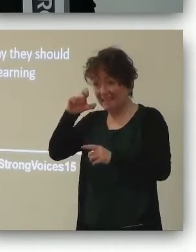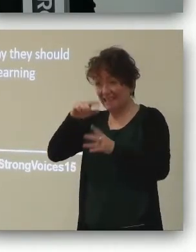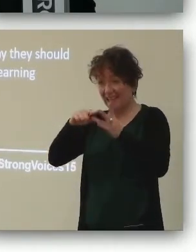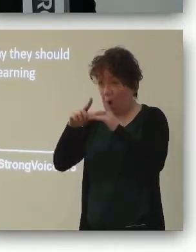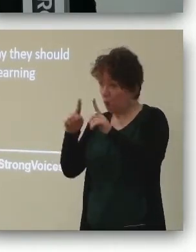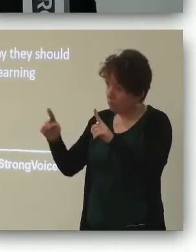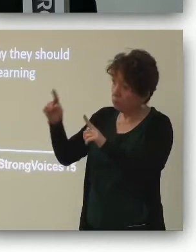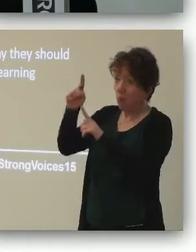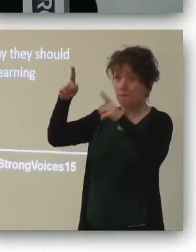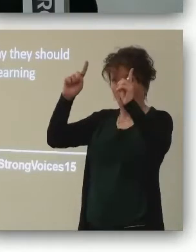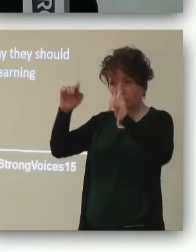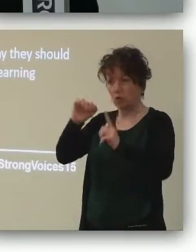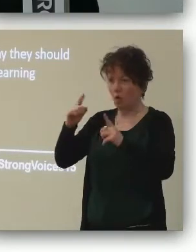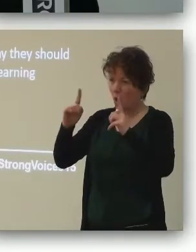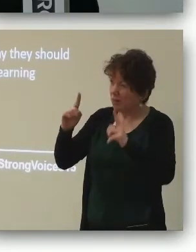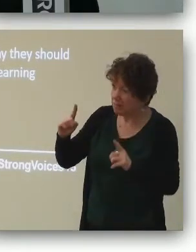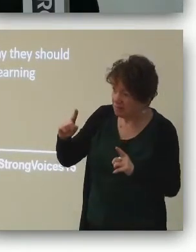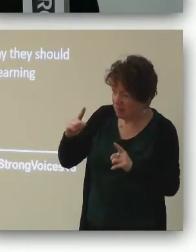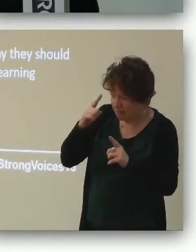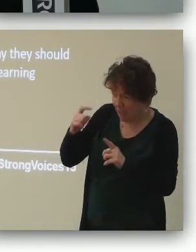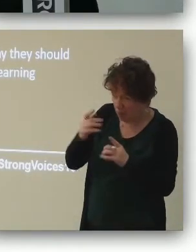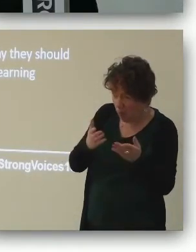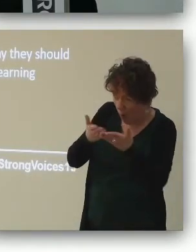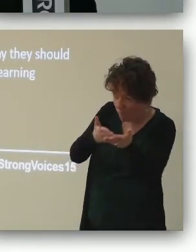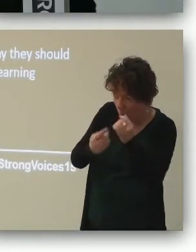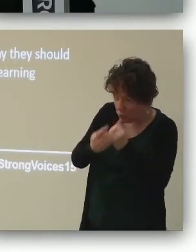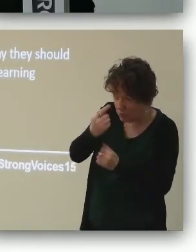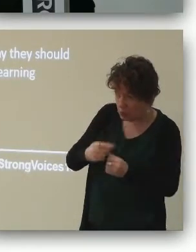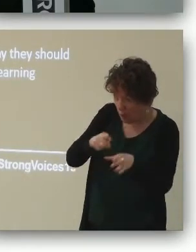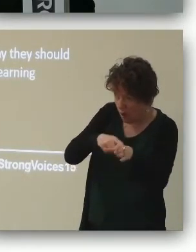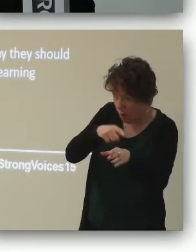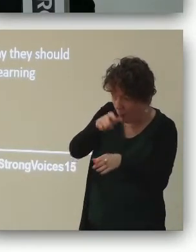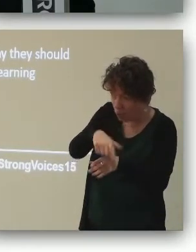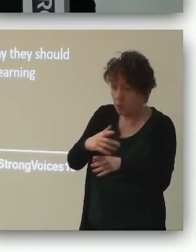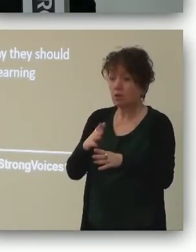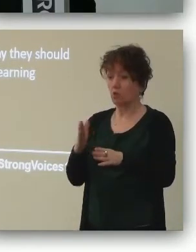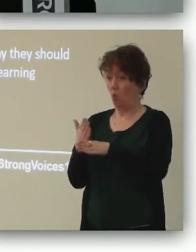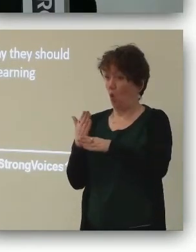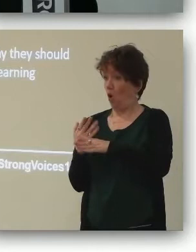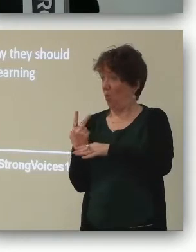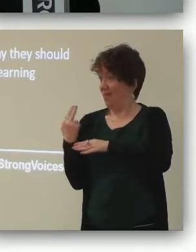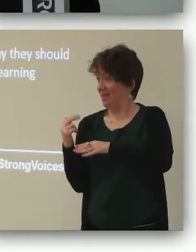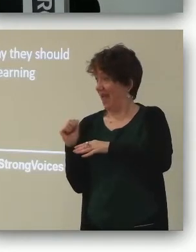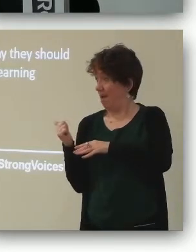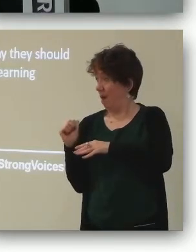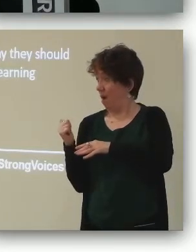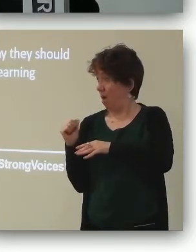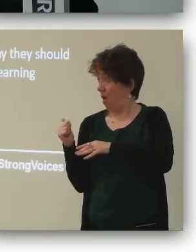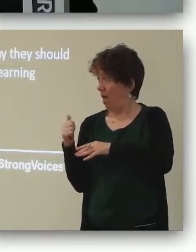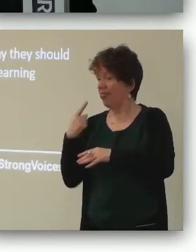convince them to take on a young person. So working with your neighbour, we'd just like you to think